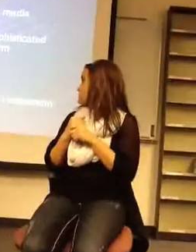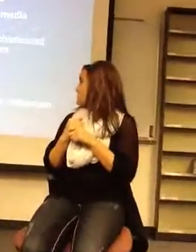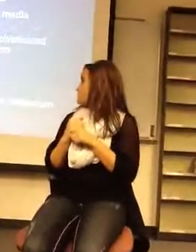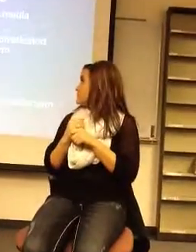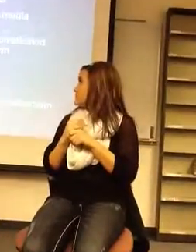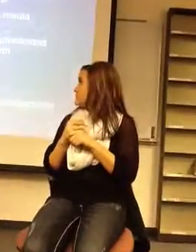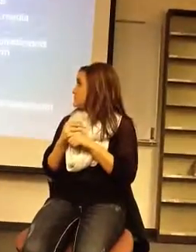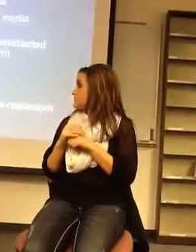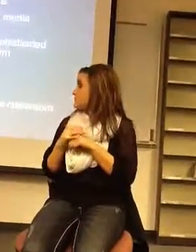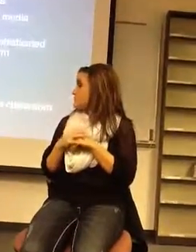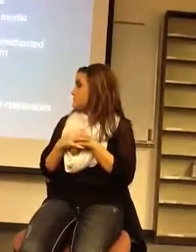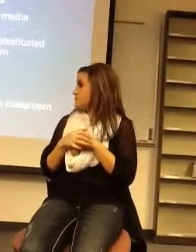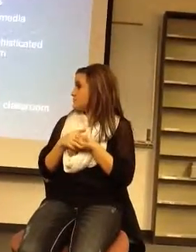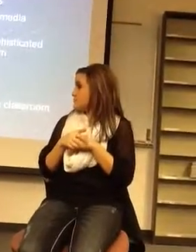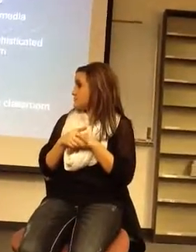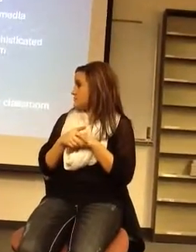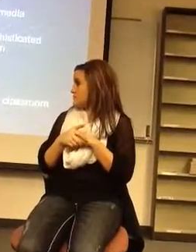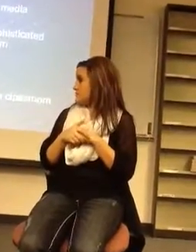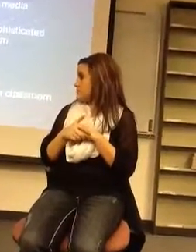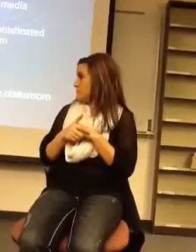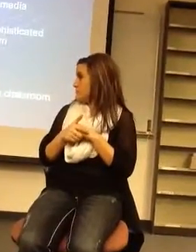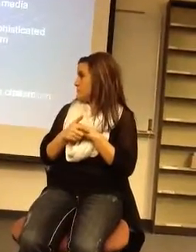and potential as text.